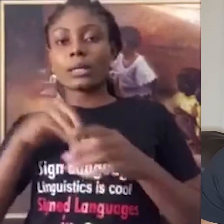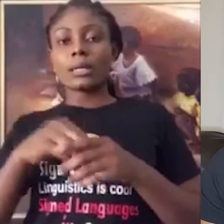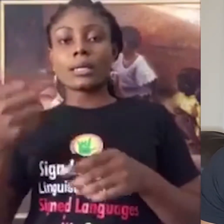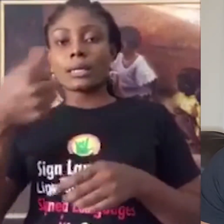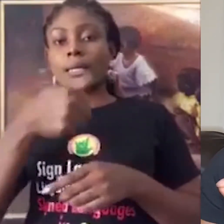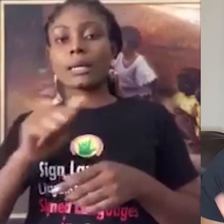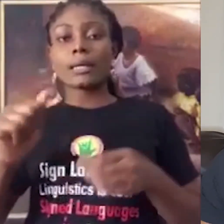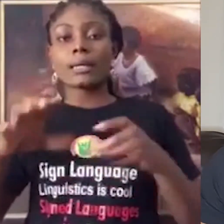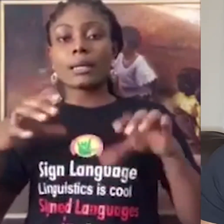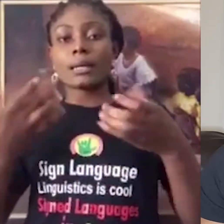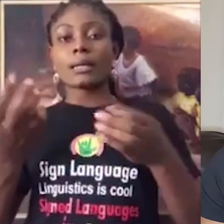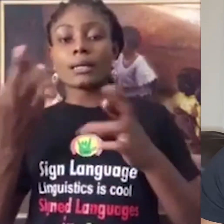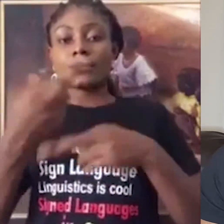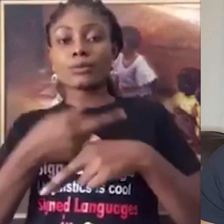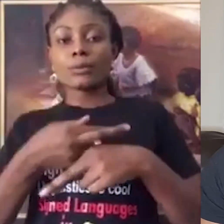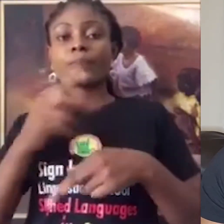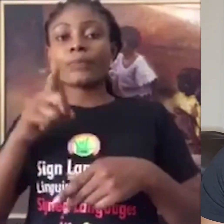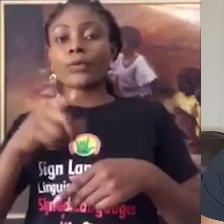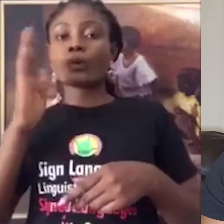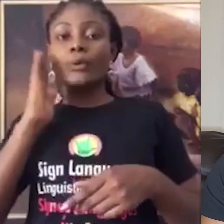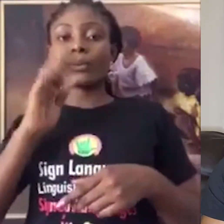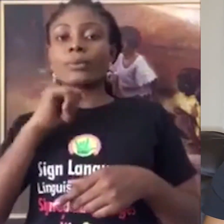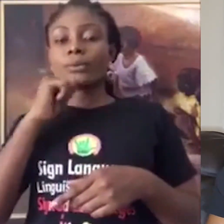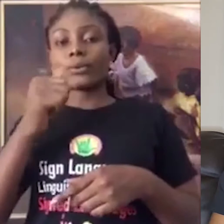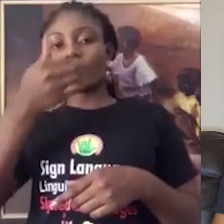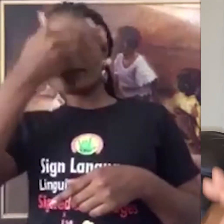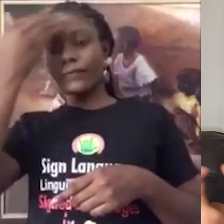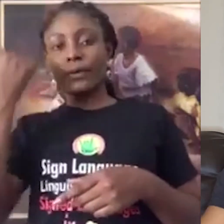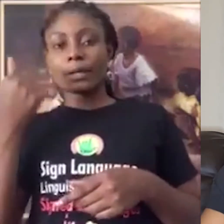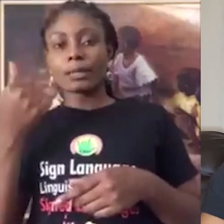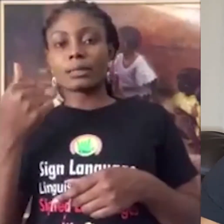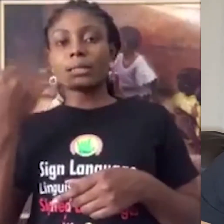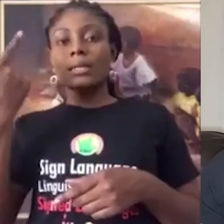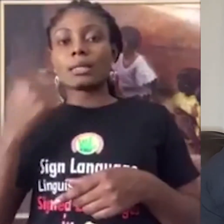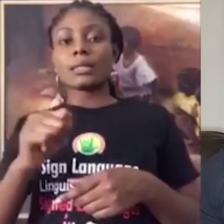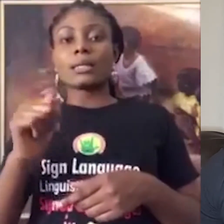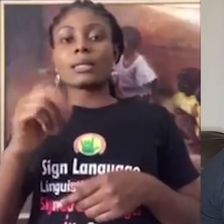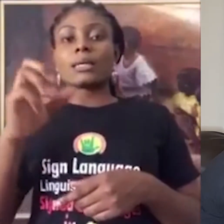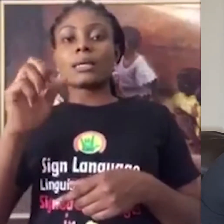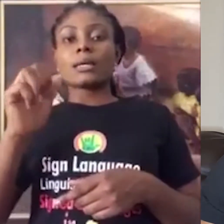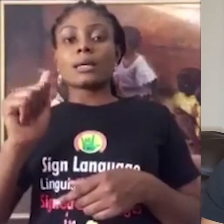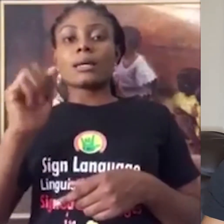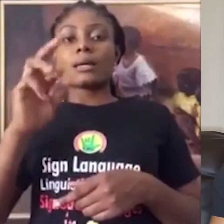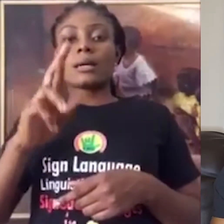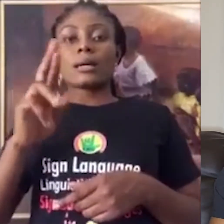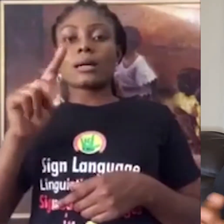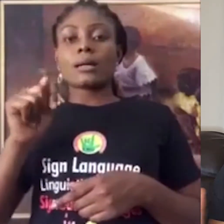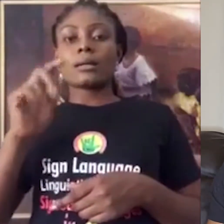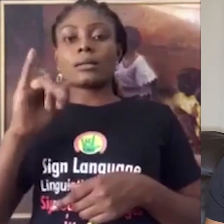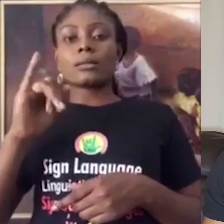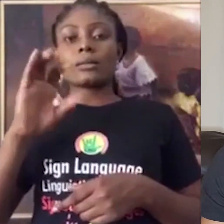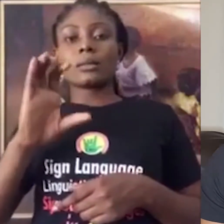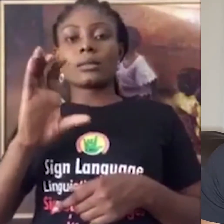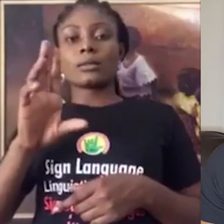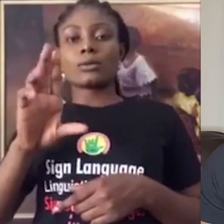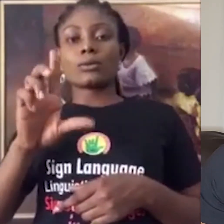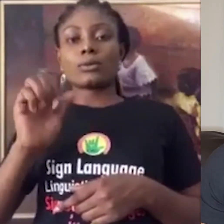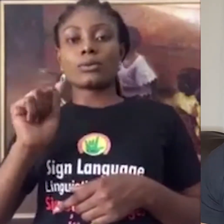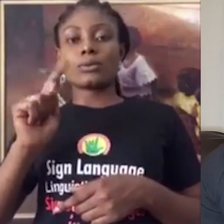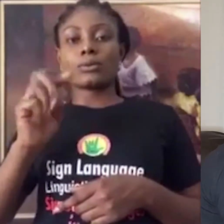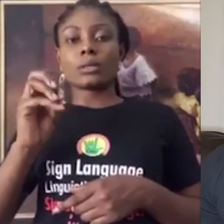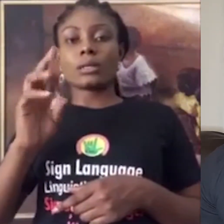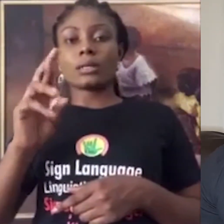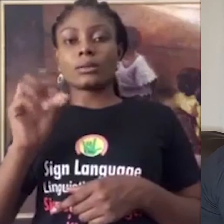101 in any classroom soever, you will not forget the articulators. You will not forget all